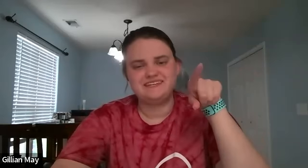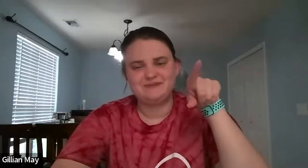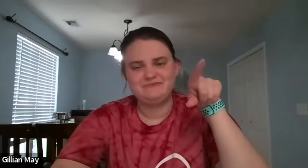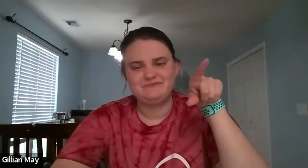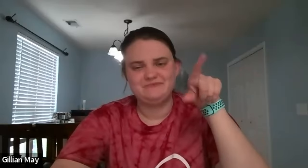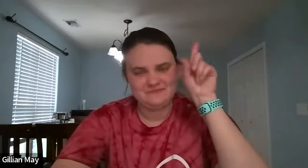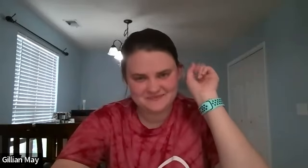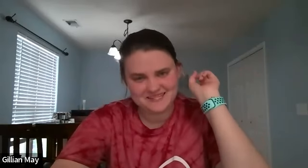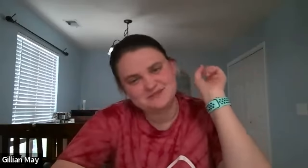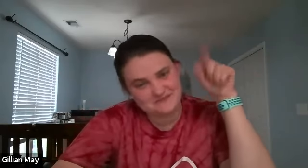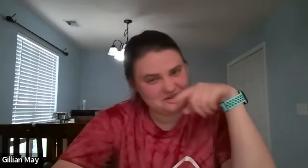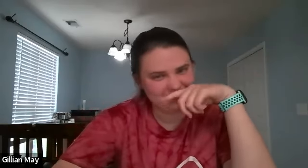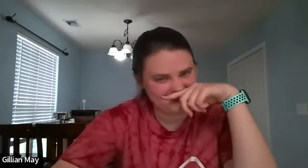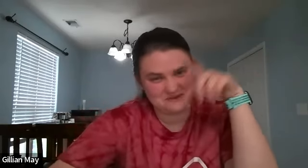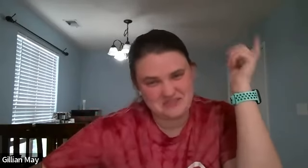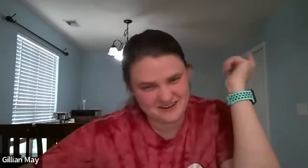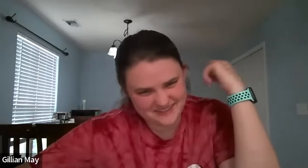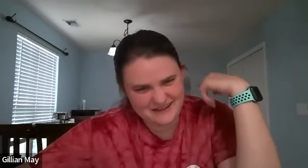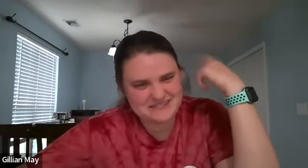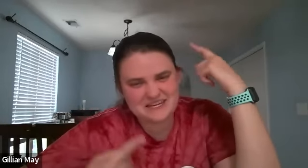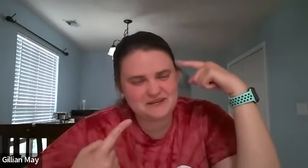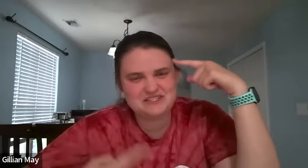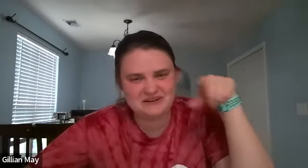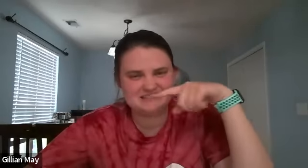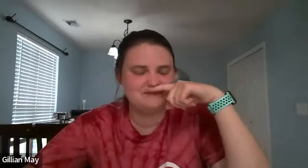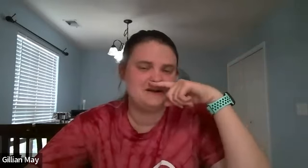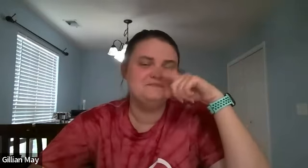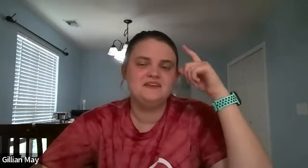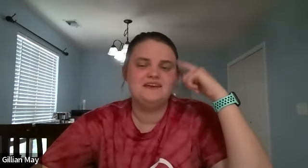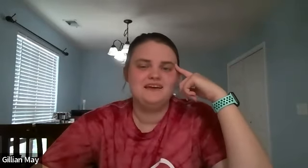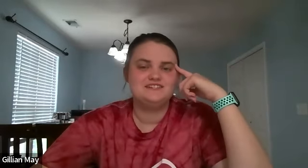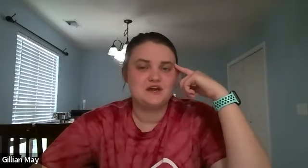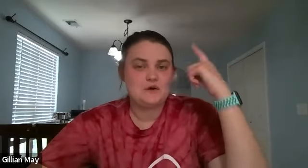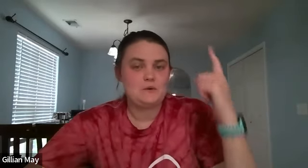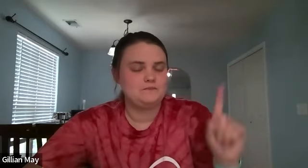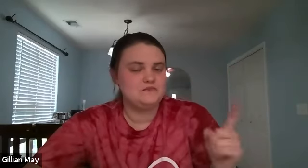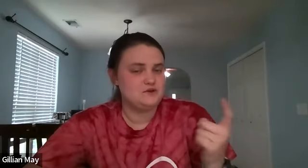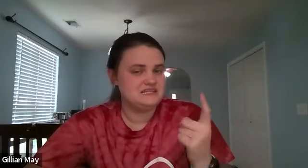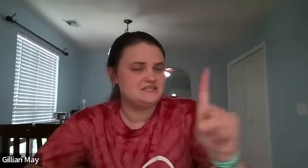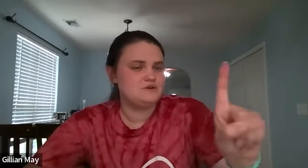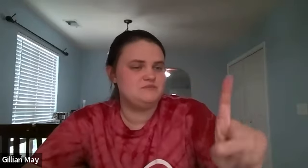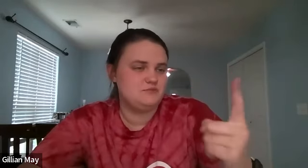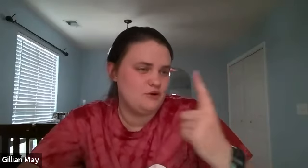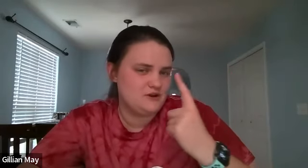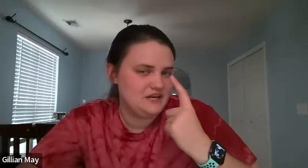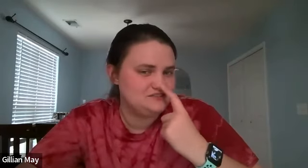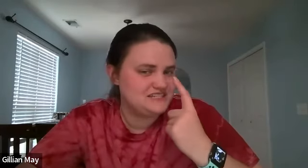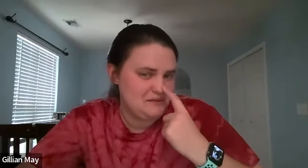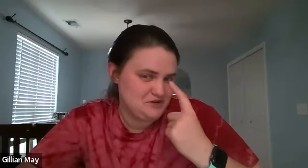Nosy. This one's a fun one. That's why I thought of it. I was thinking of my students, and so nosy is going to be a pointer, and you just tap your